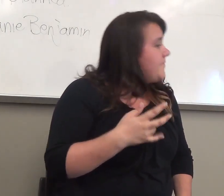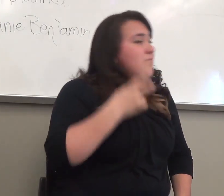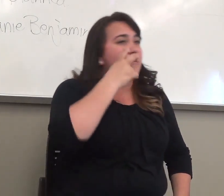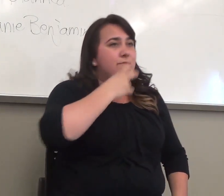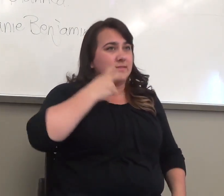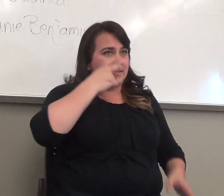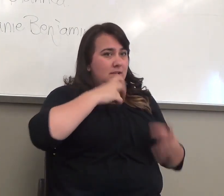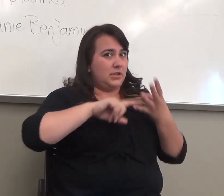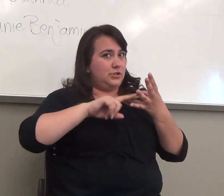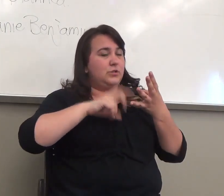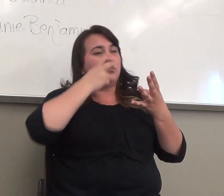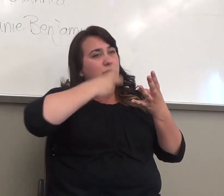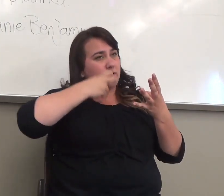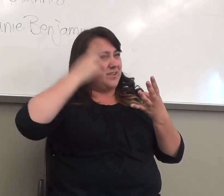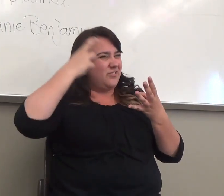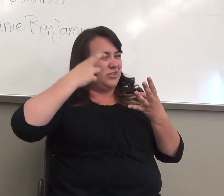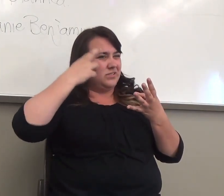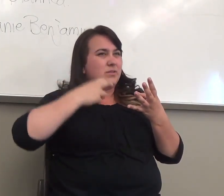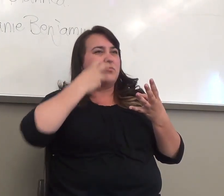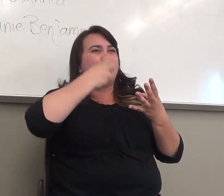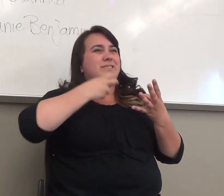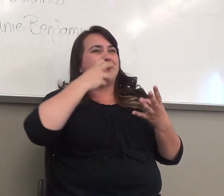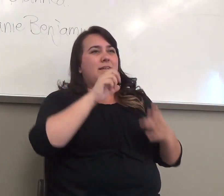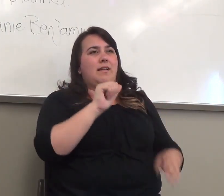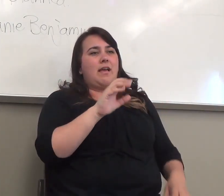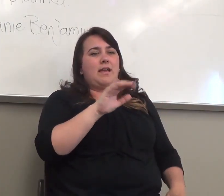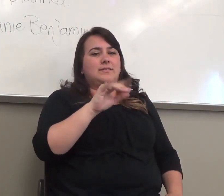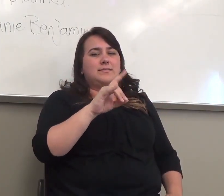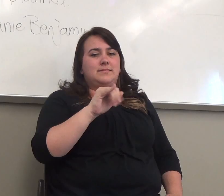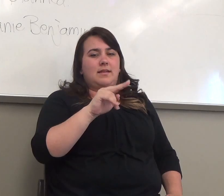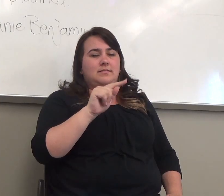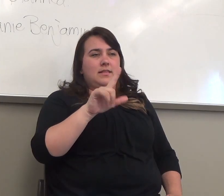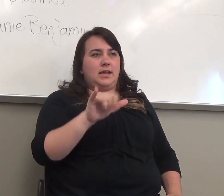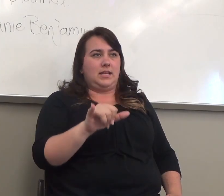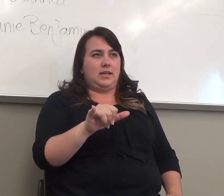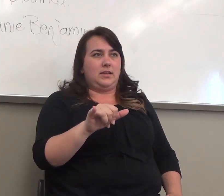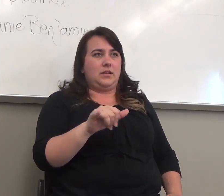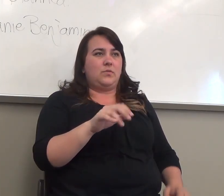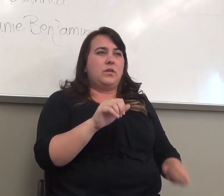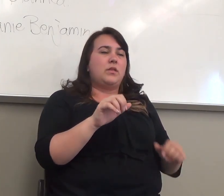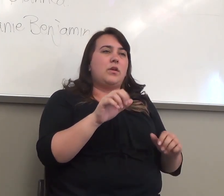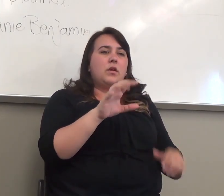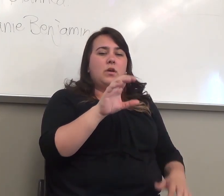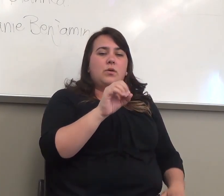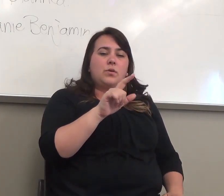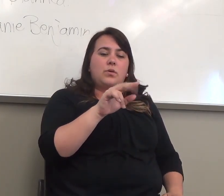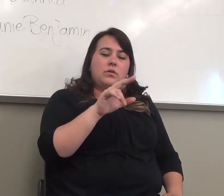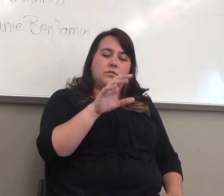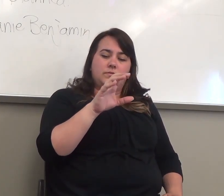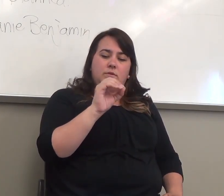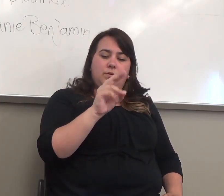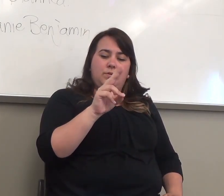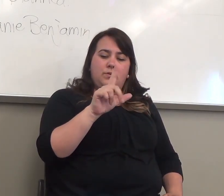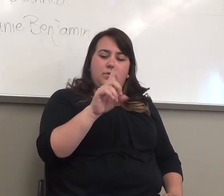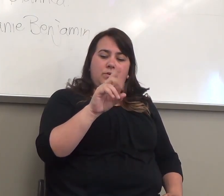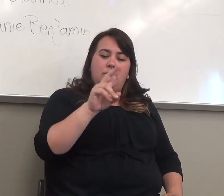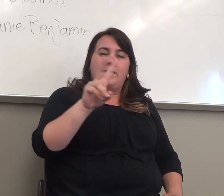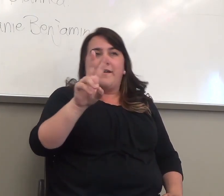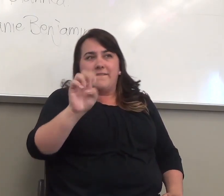This is a pronunciation problem, and just like with the could have, should have, used to, this is what we say, right?